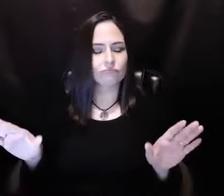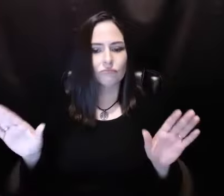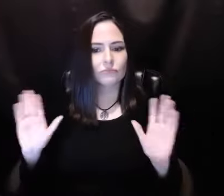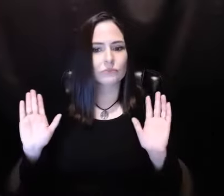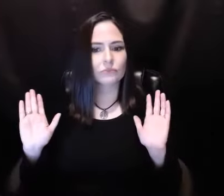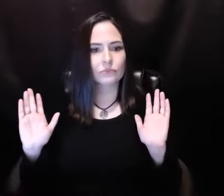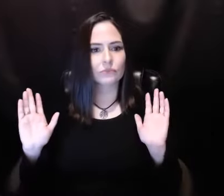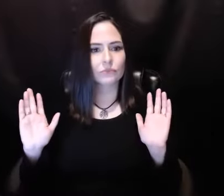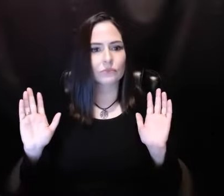feelings.